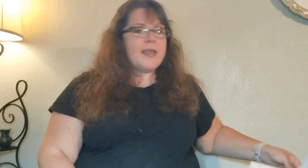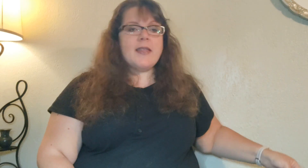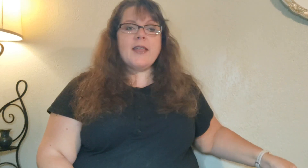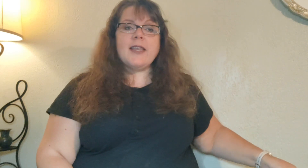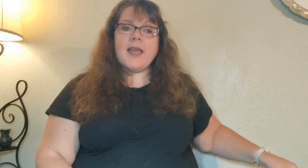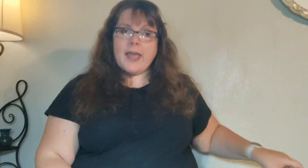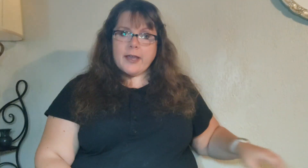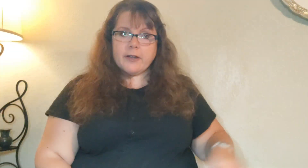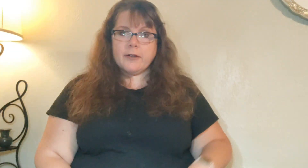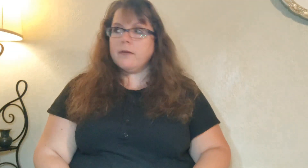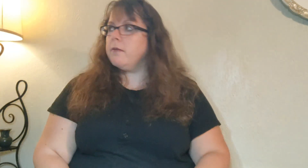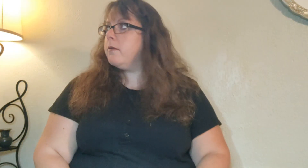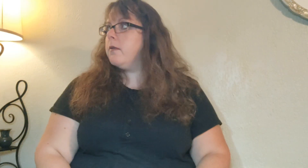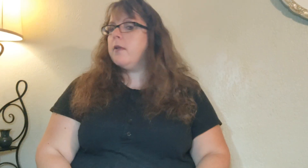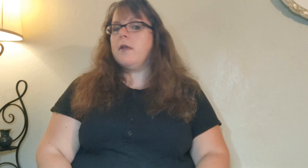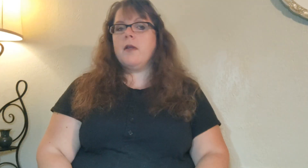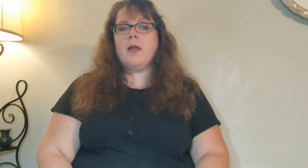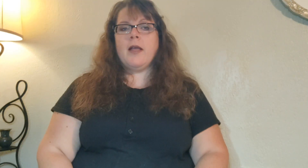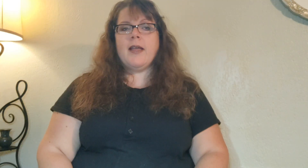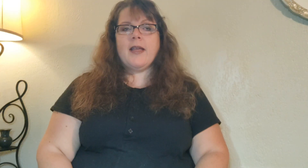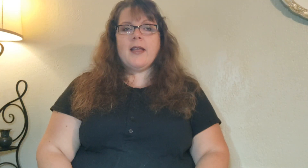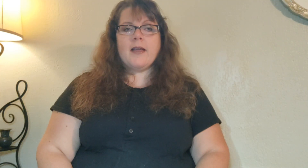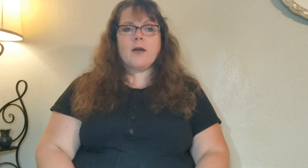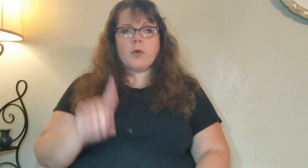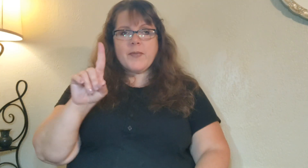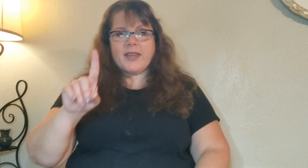And then hair, 1 minute.